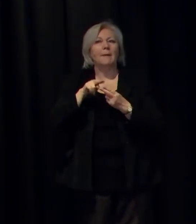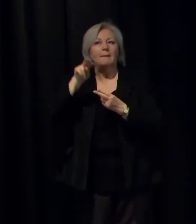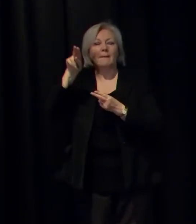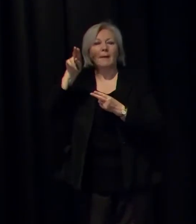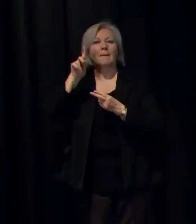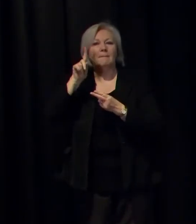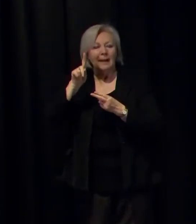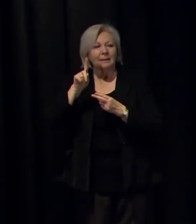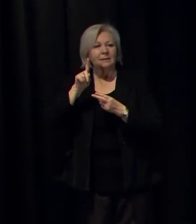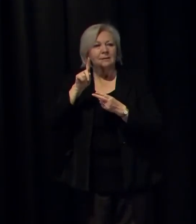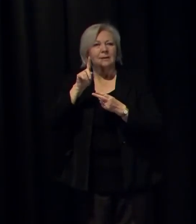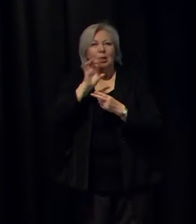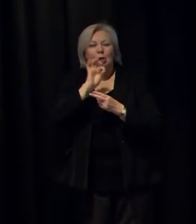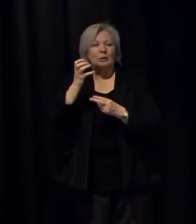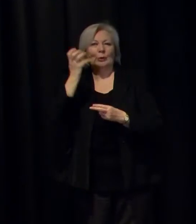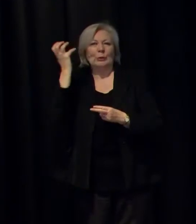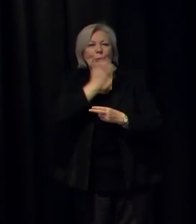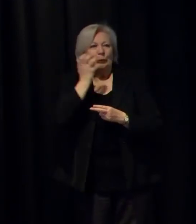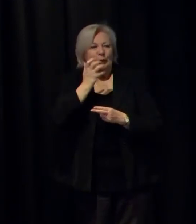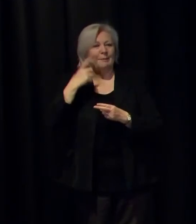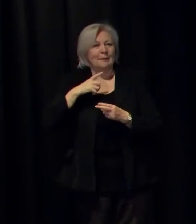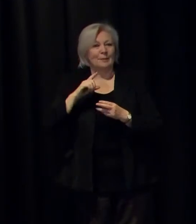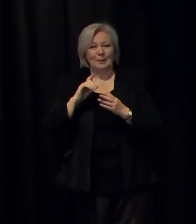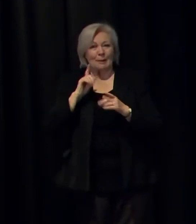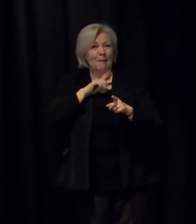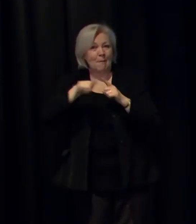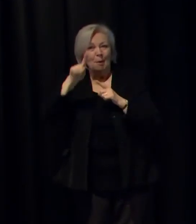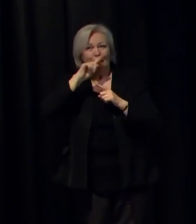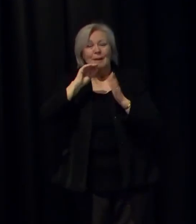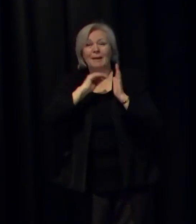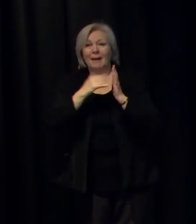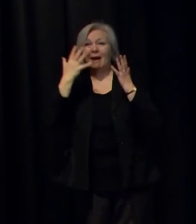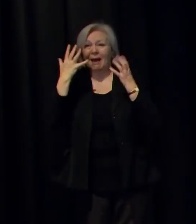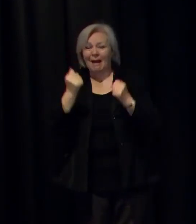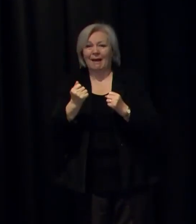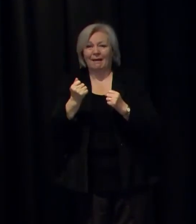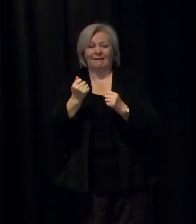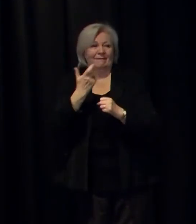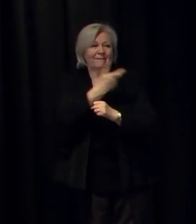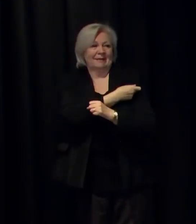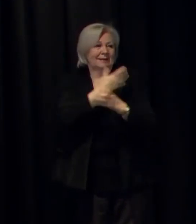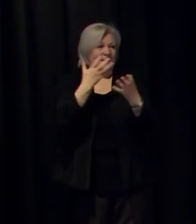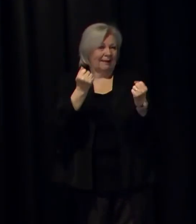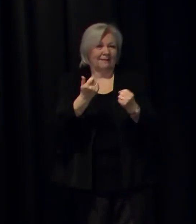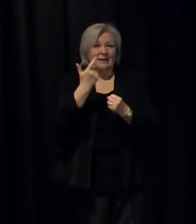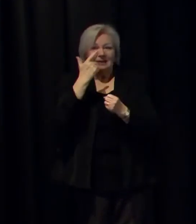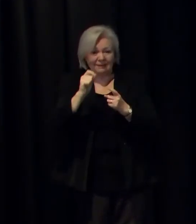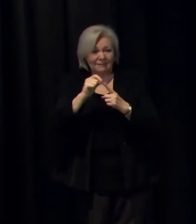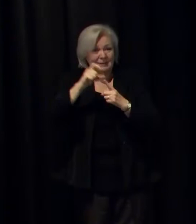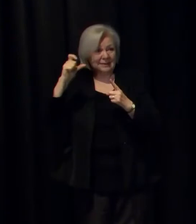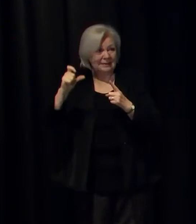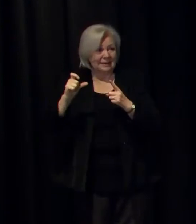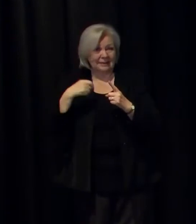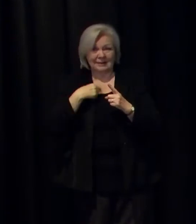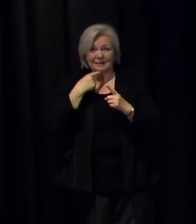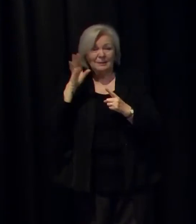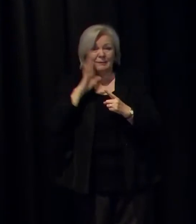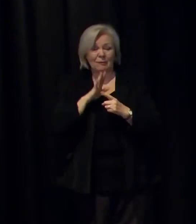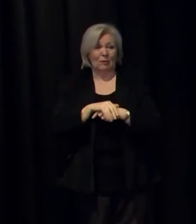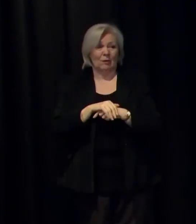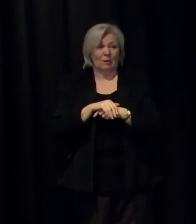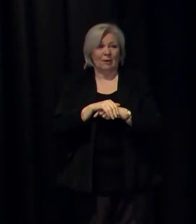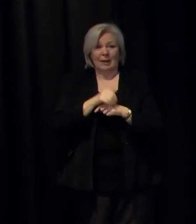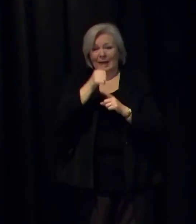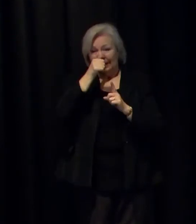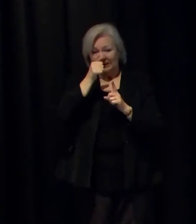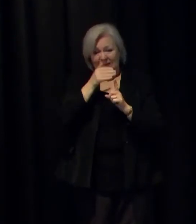have been, because we now have the thing we've never had, and that is 70% of the community, 16 and over, and